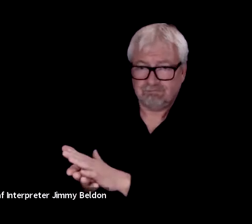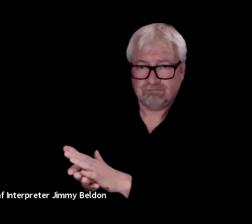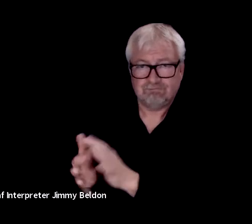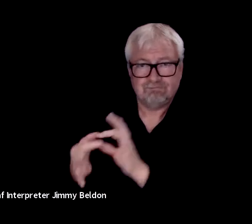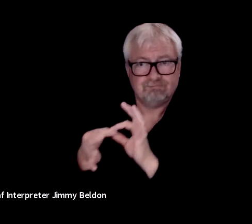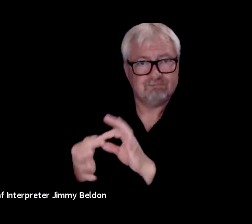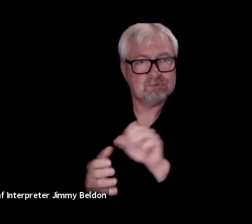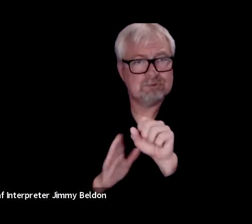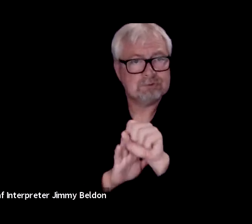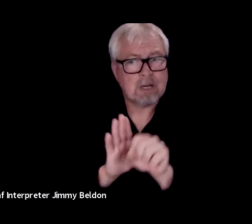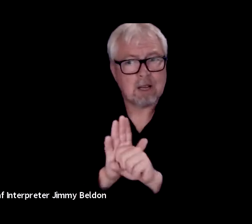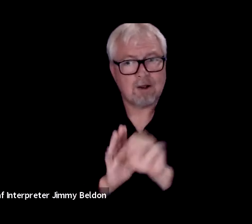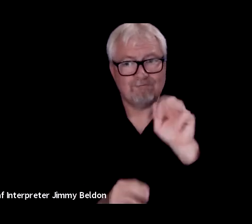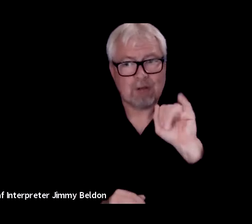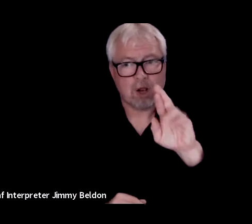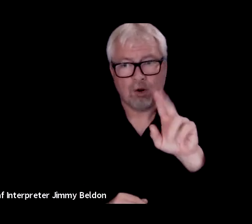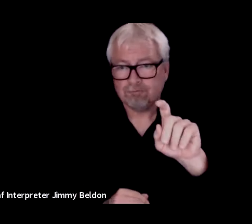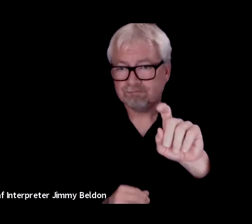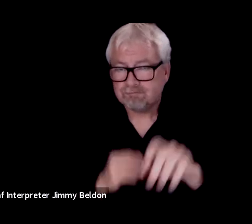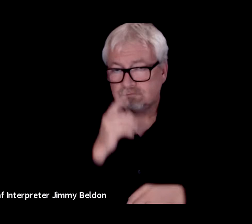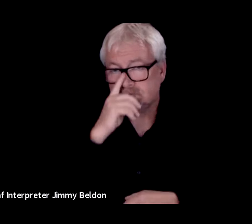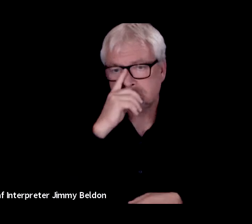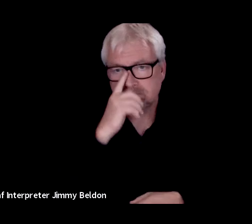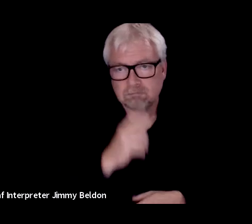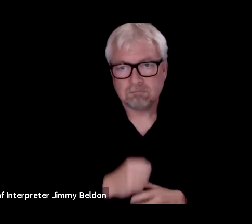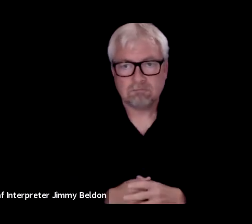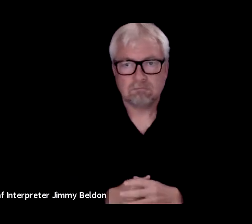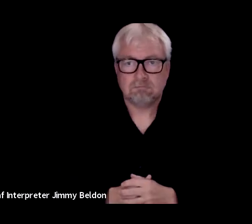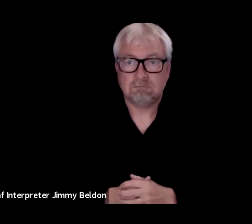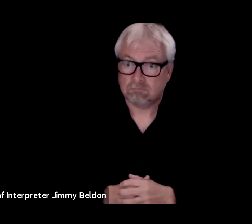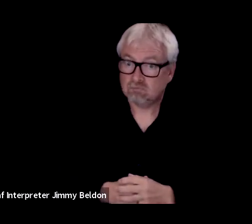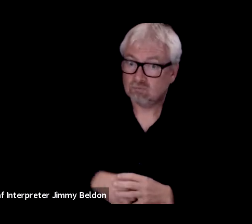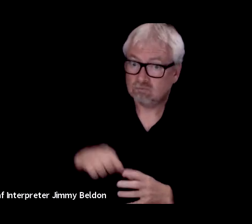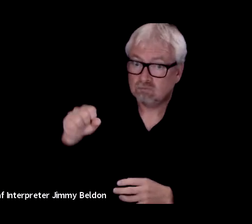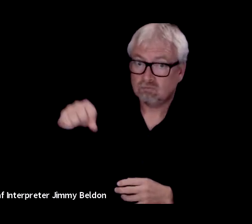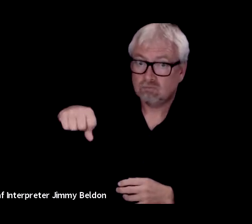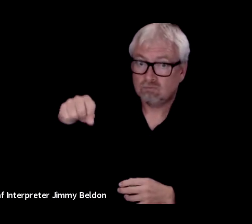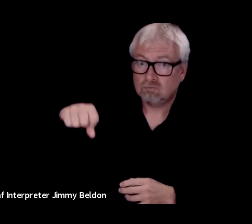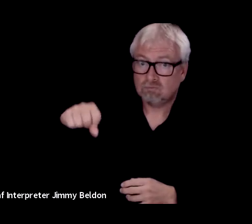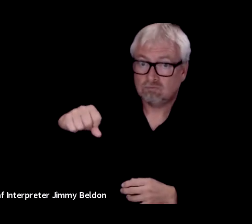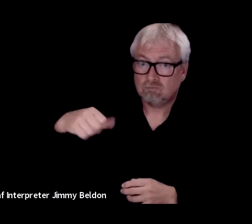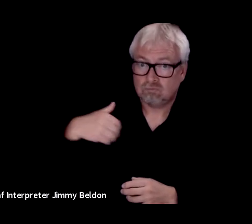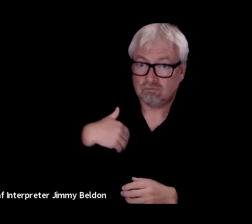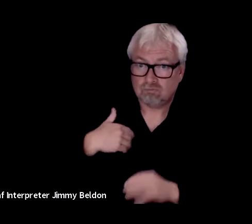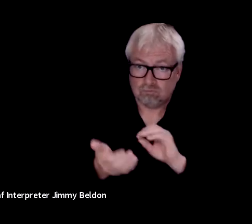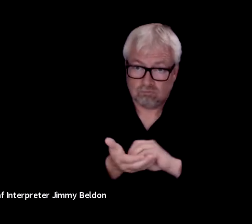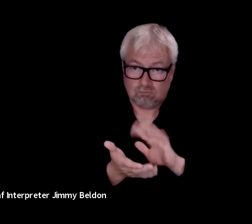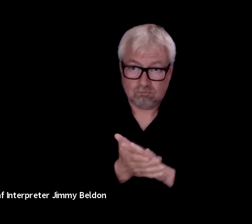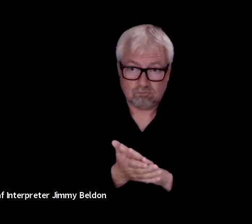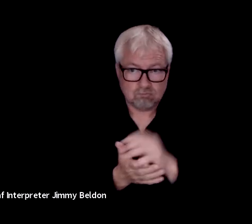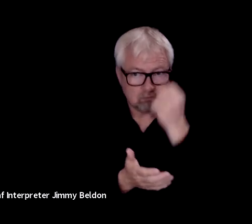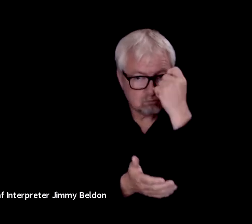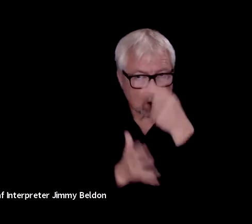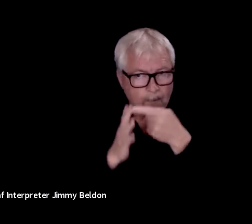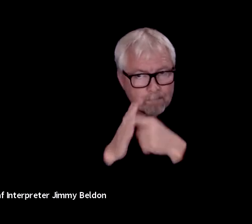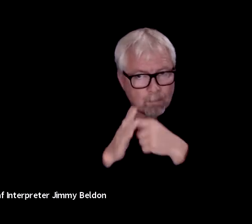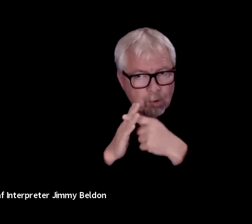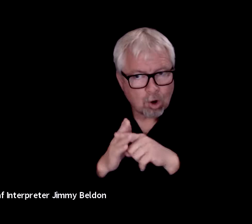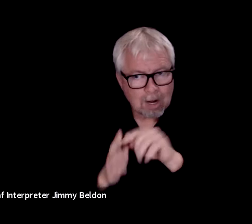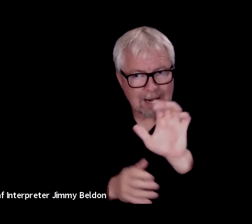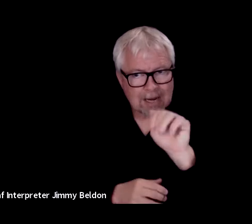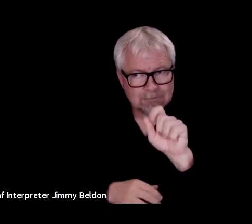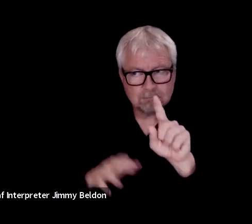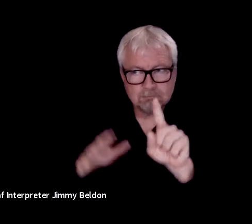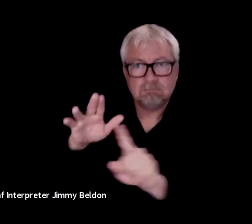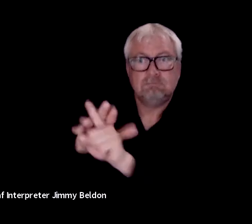just the primary cases, and we know not all of them by far. The latest numbers are 153 cases associated with the